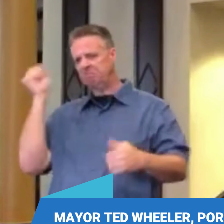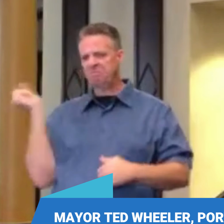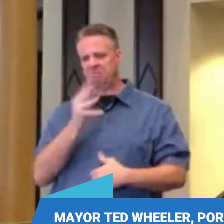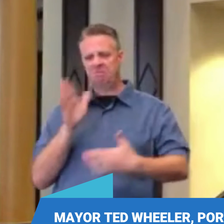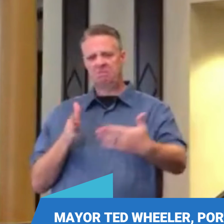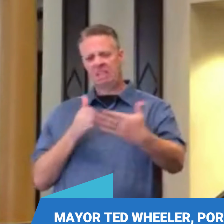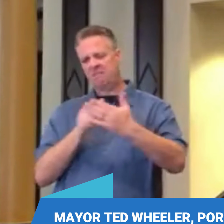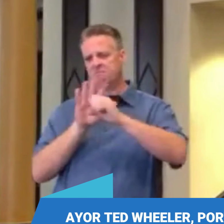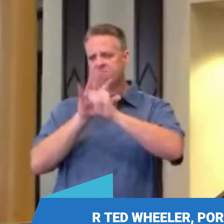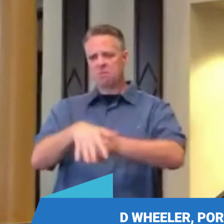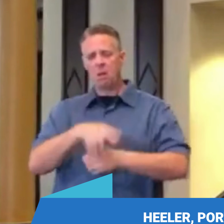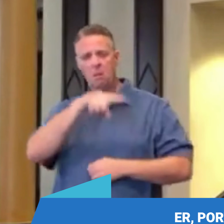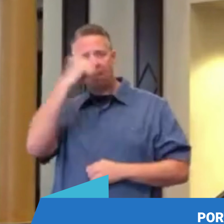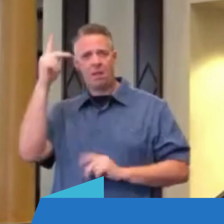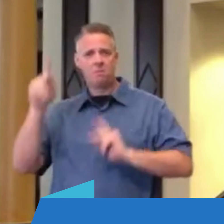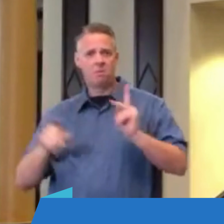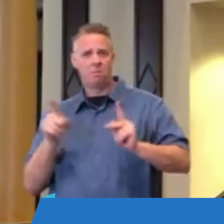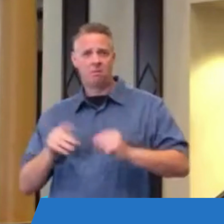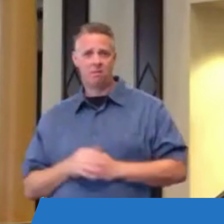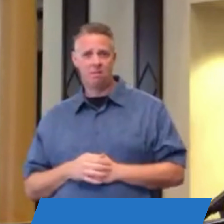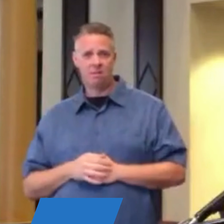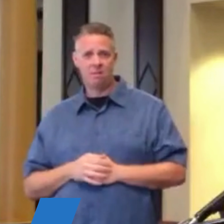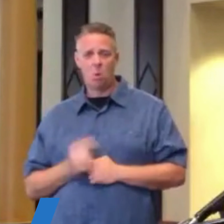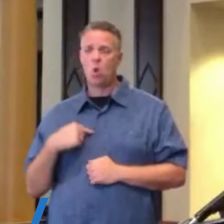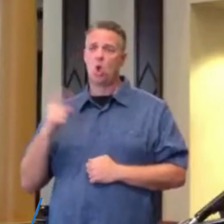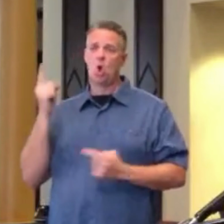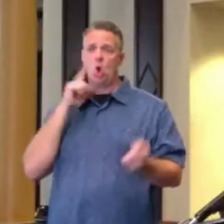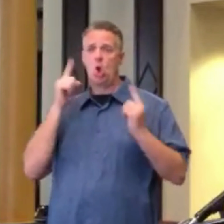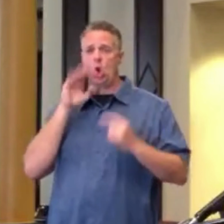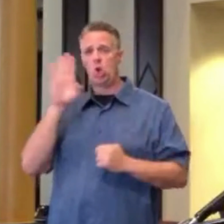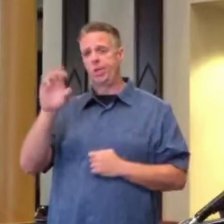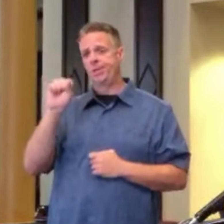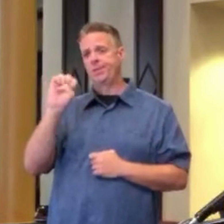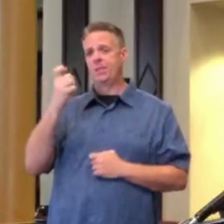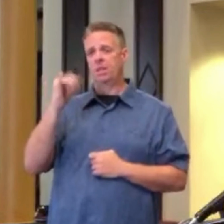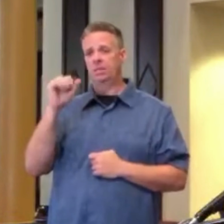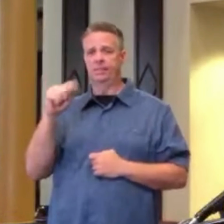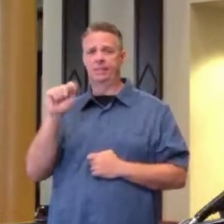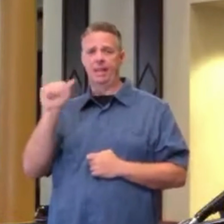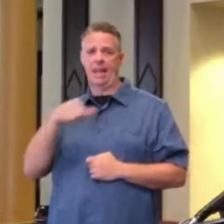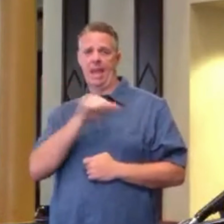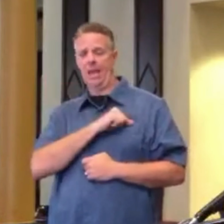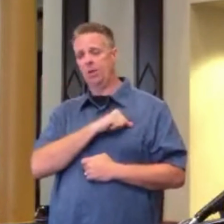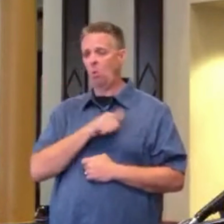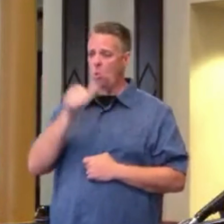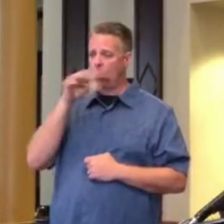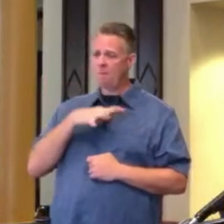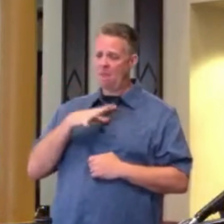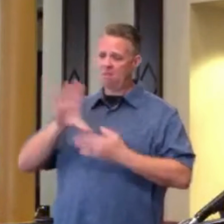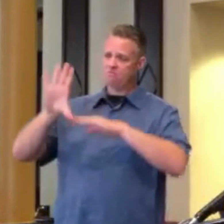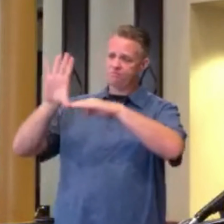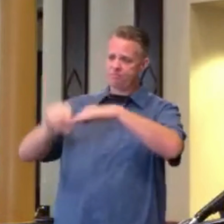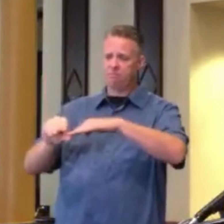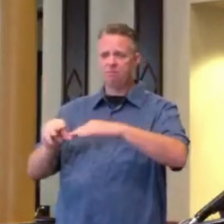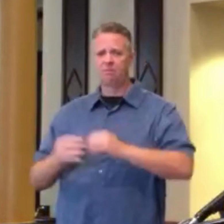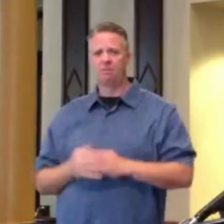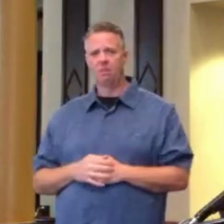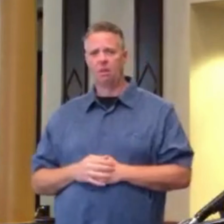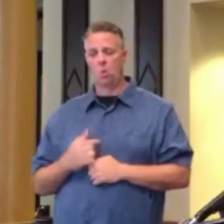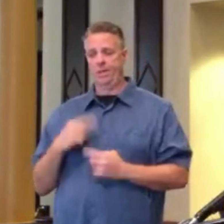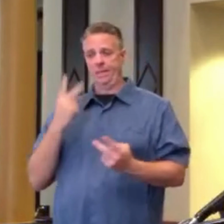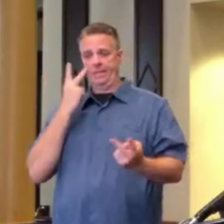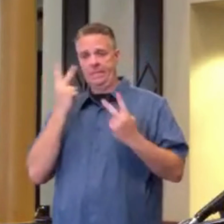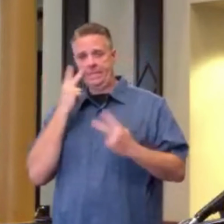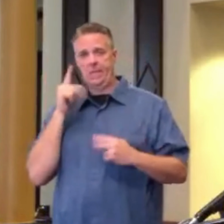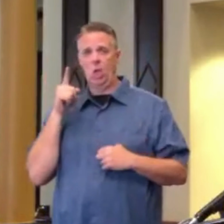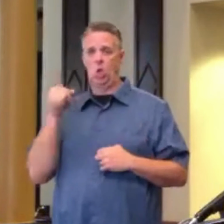people. We learned early about your sexist attitudes towards women. We've had to endure clips